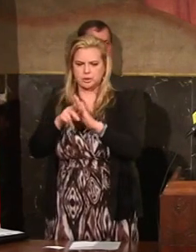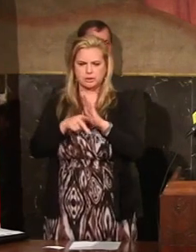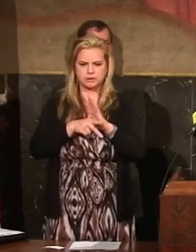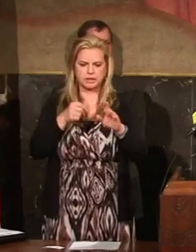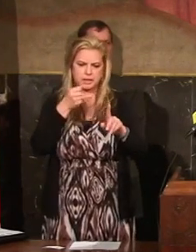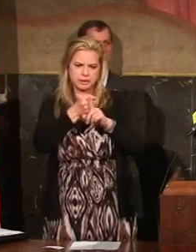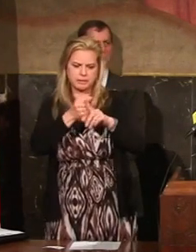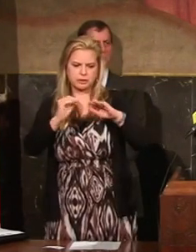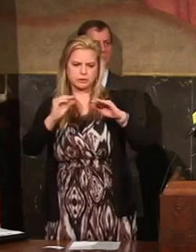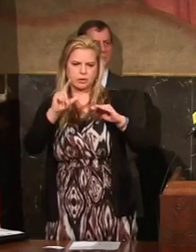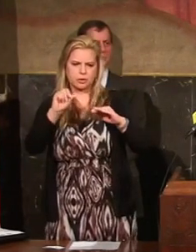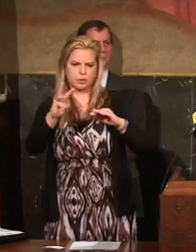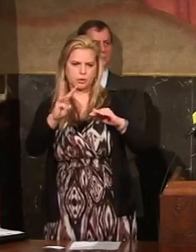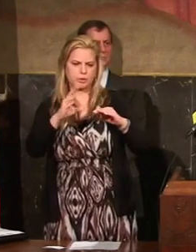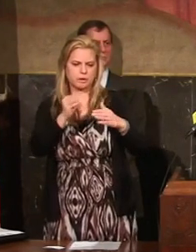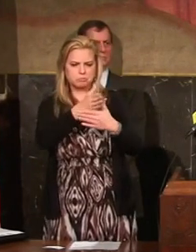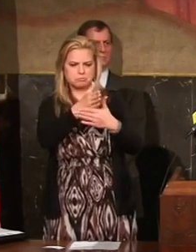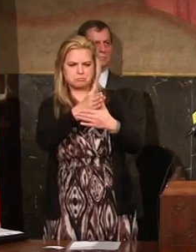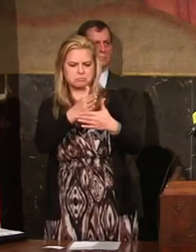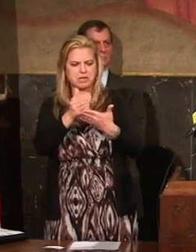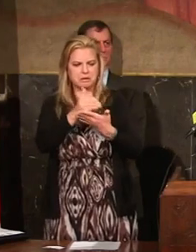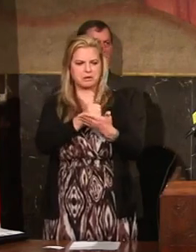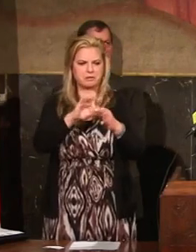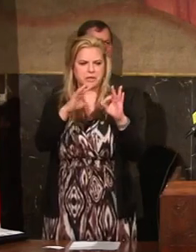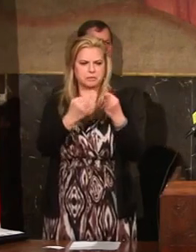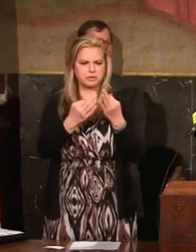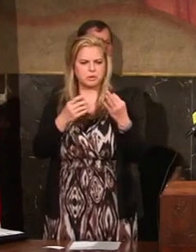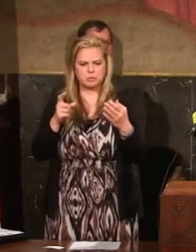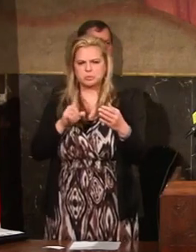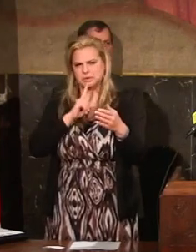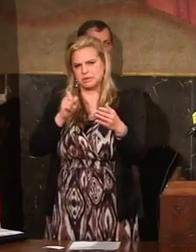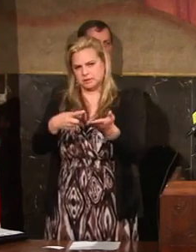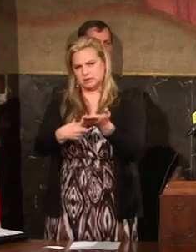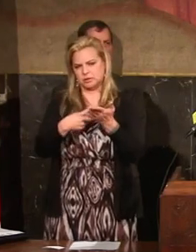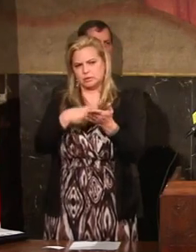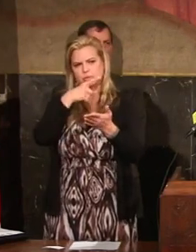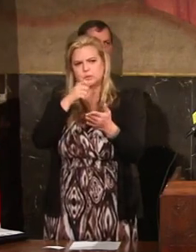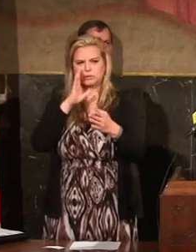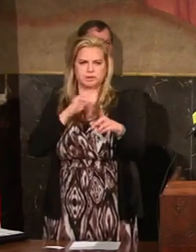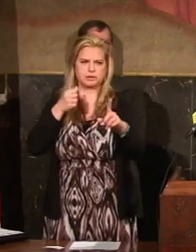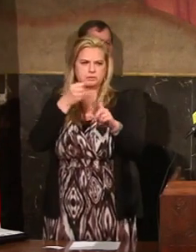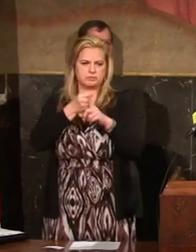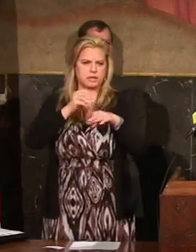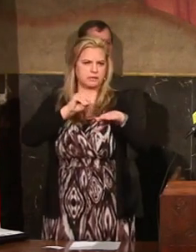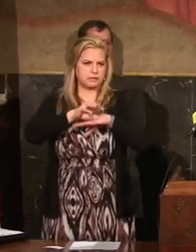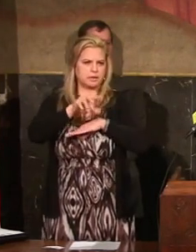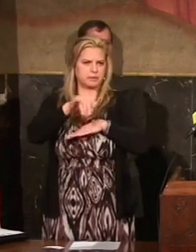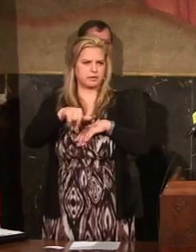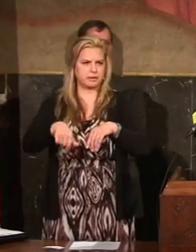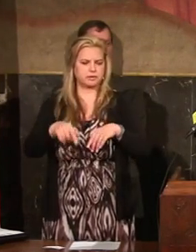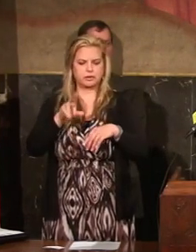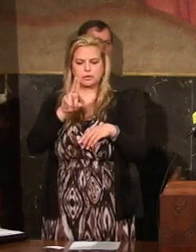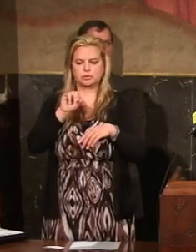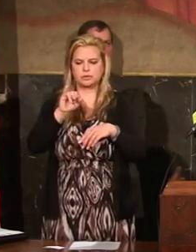income families. And so I think we need to talk about who is really being affected by these cuts. The United Way put out a report